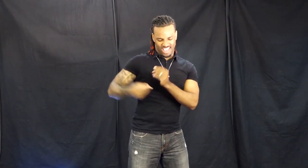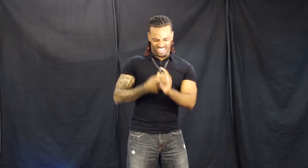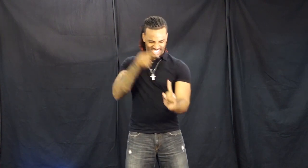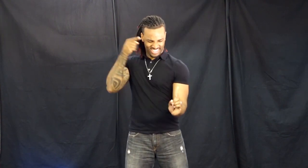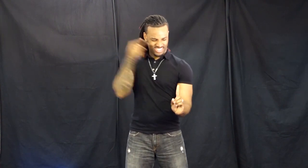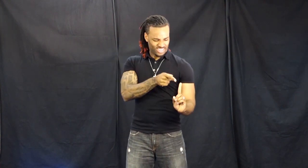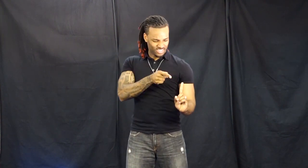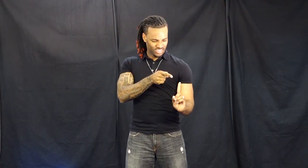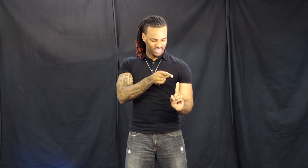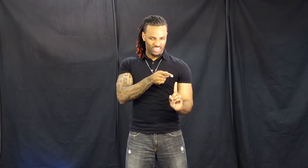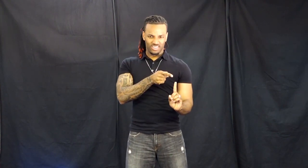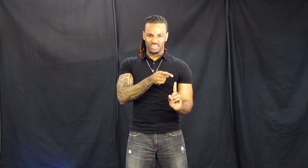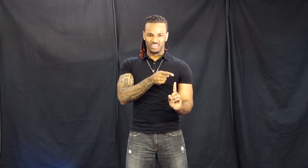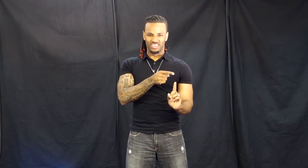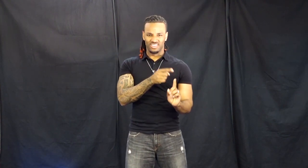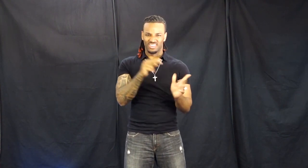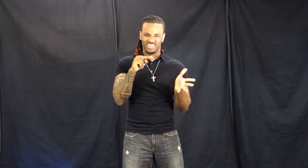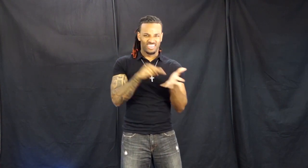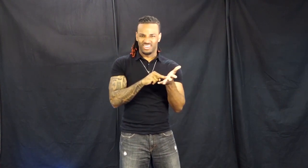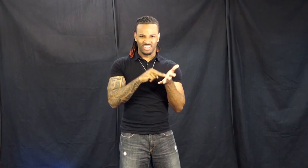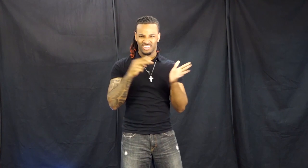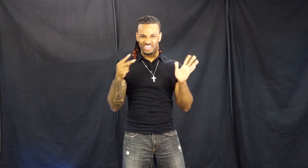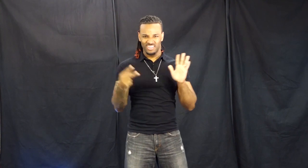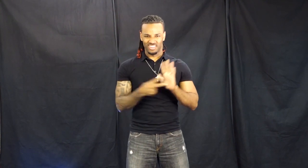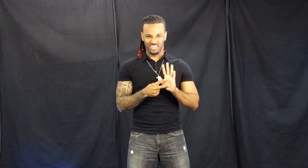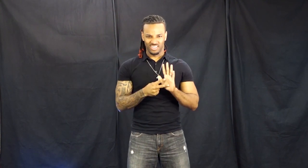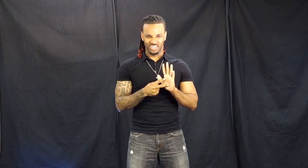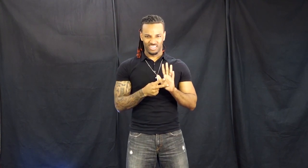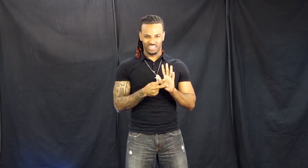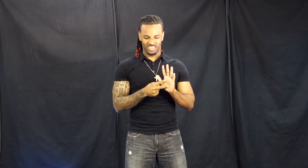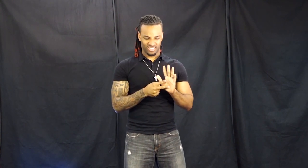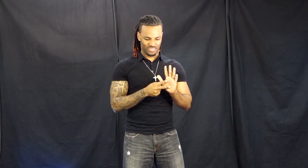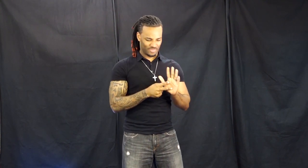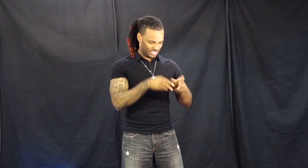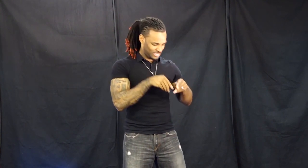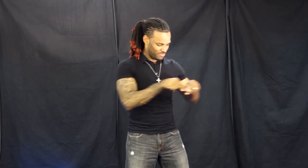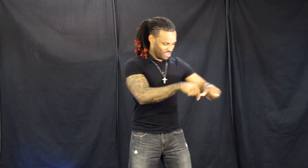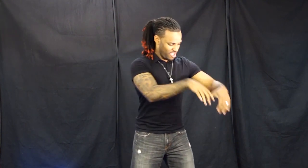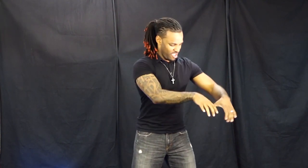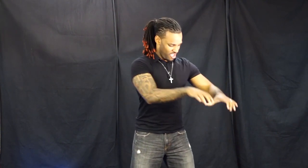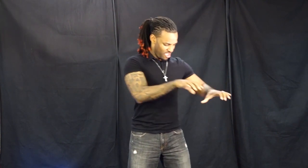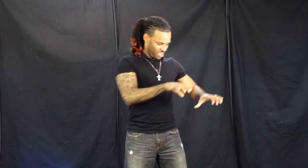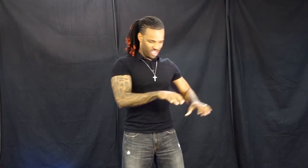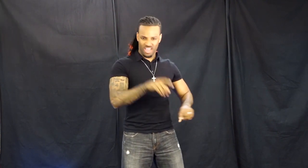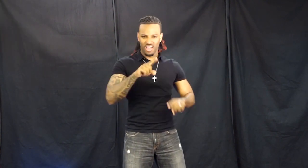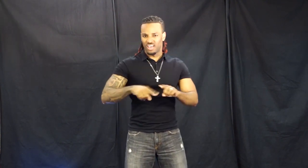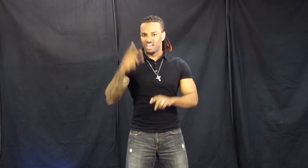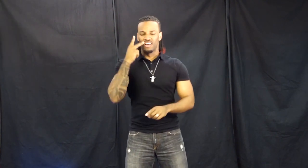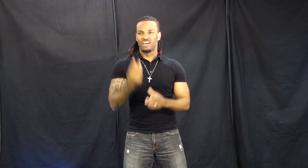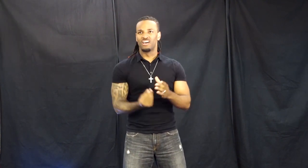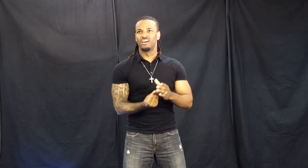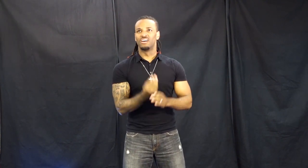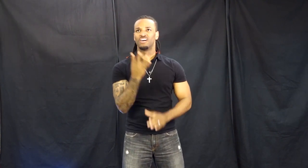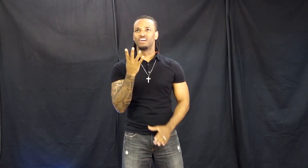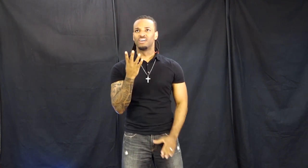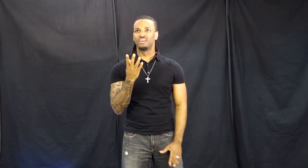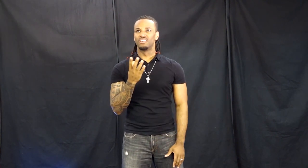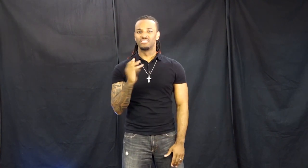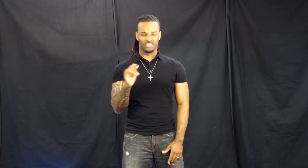legacy? A legacy. What is a legacy? It's planting seeds in a garden you never get to see. I wrote